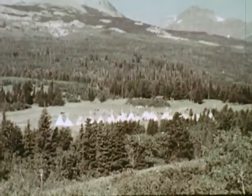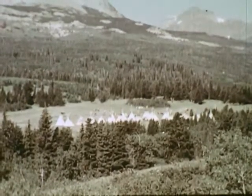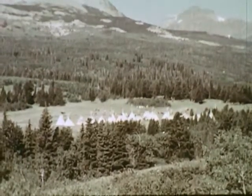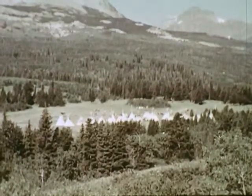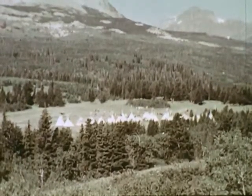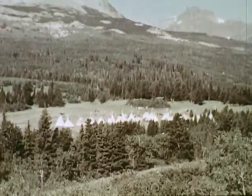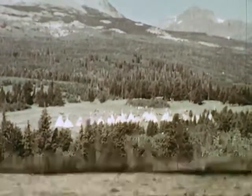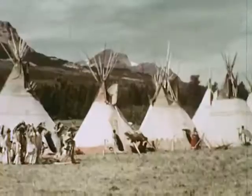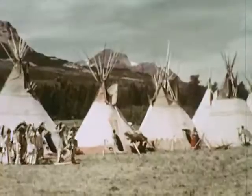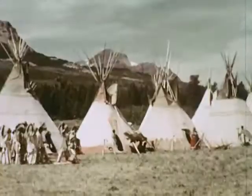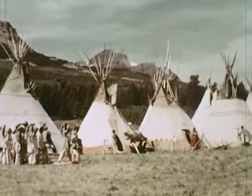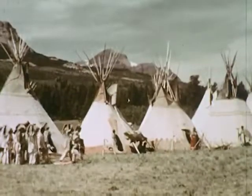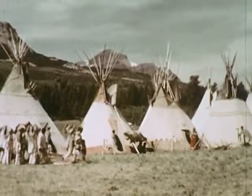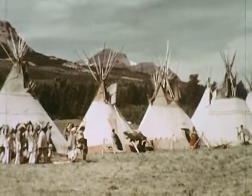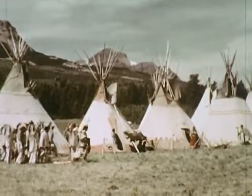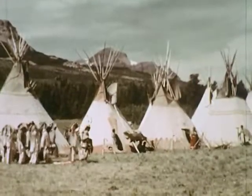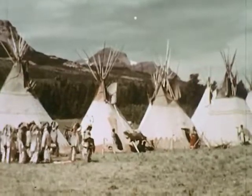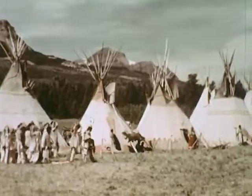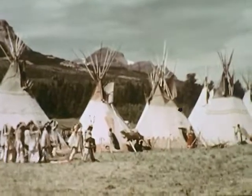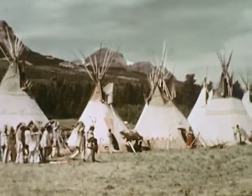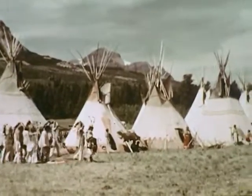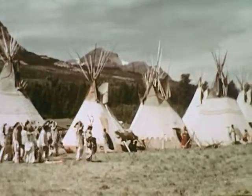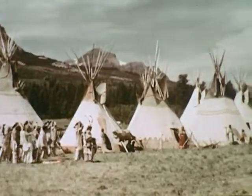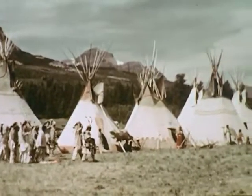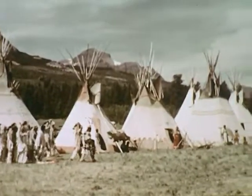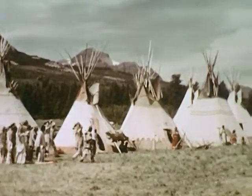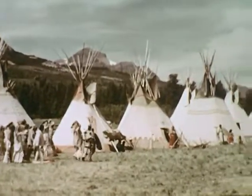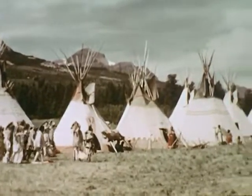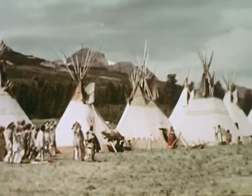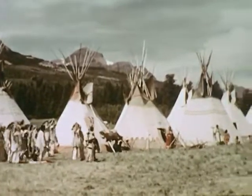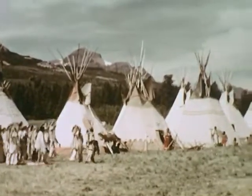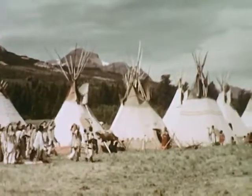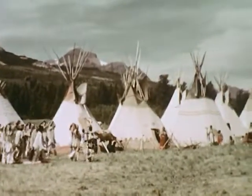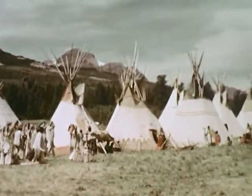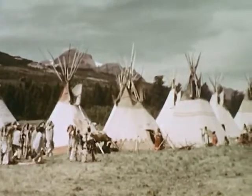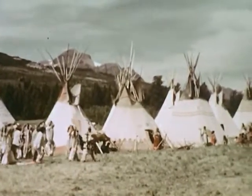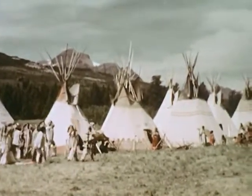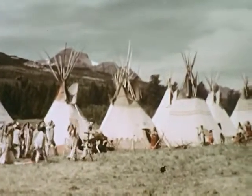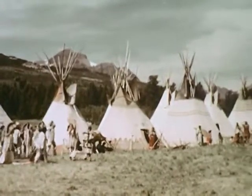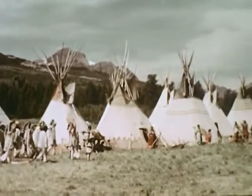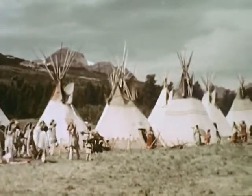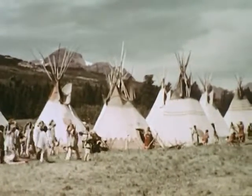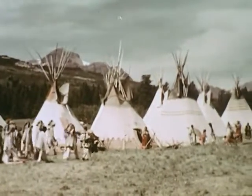friends, and keep alive the customs and traditions of their forefathers.